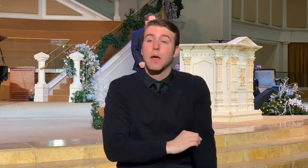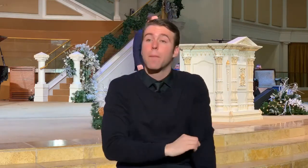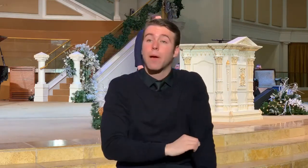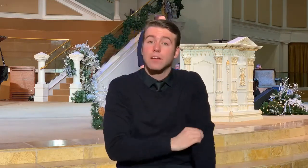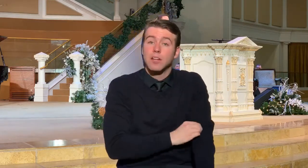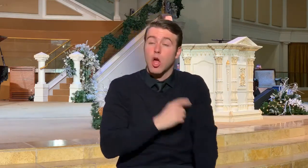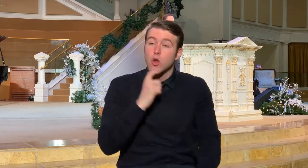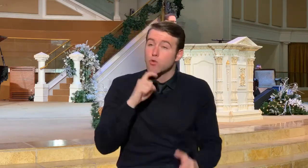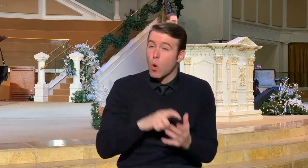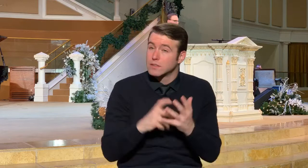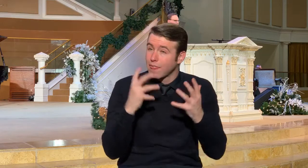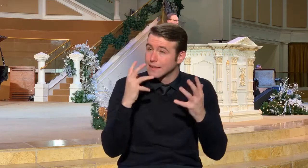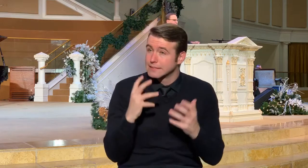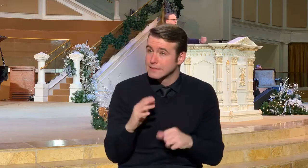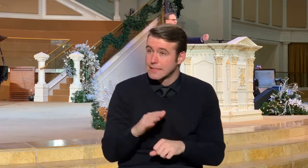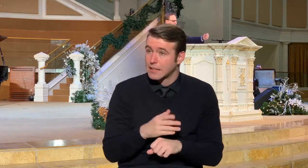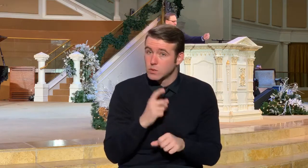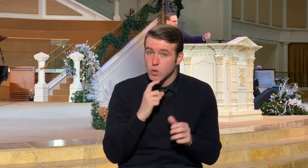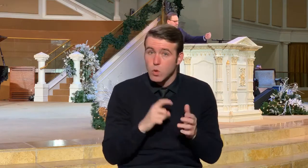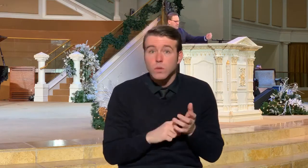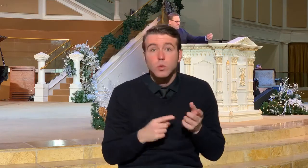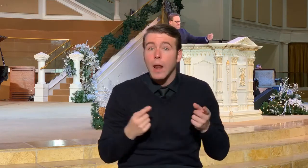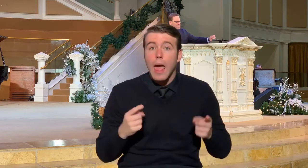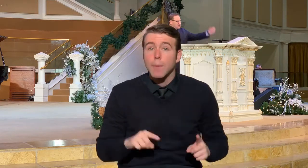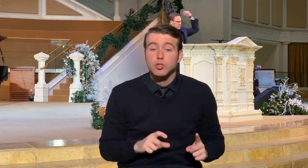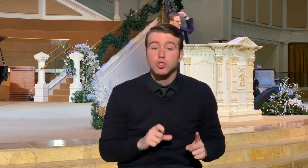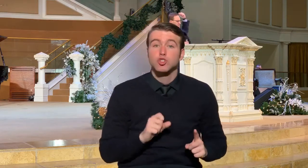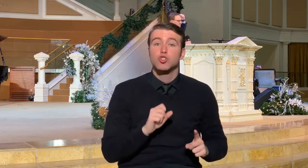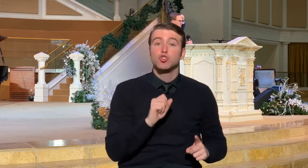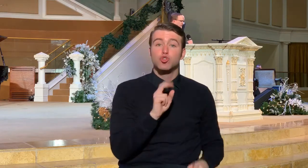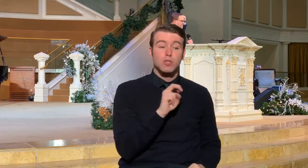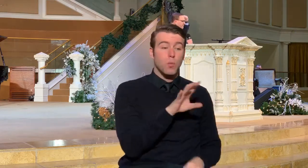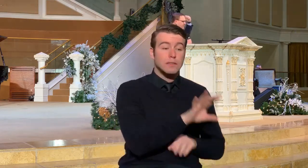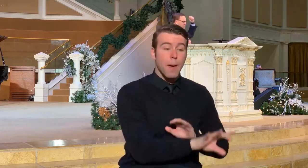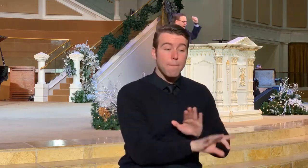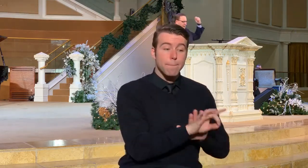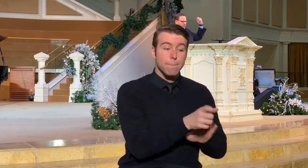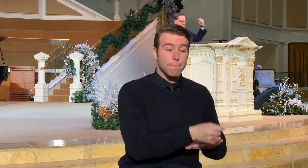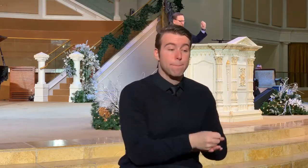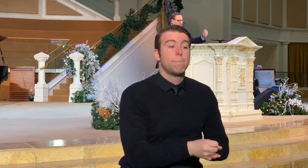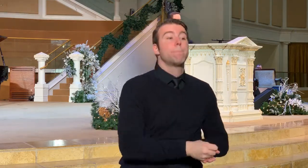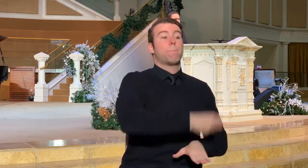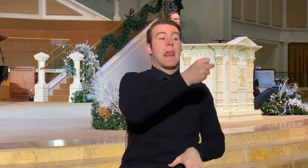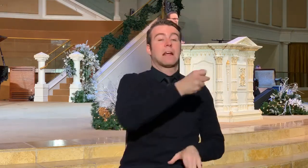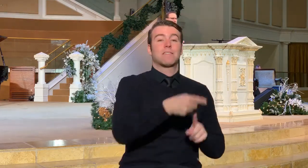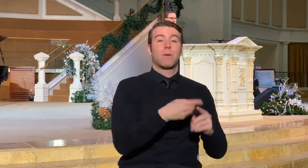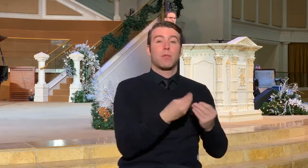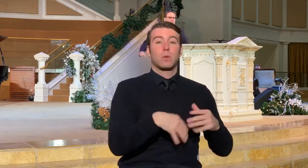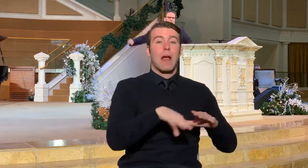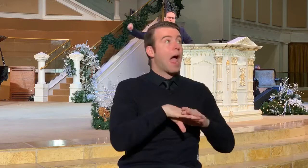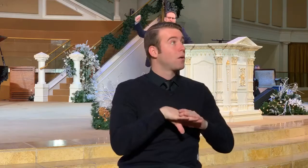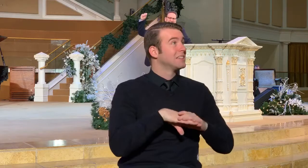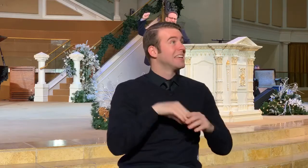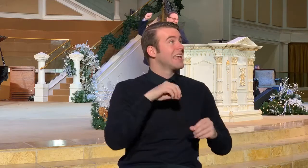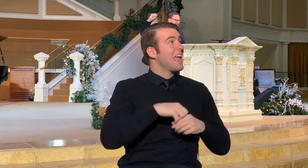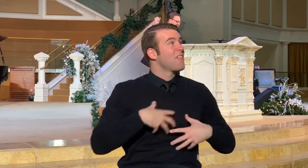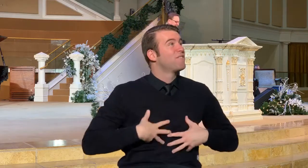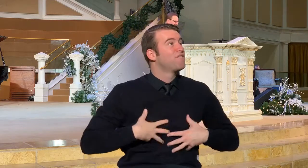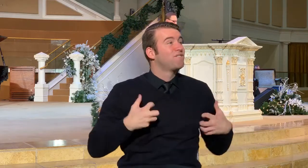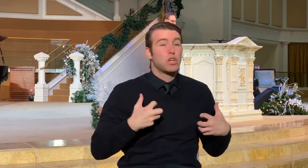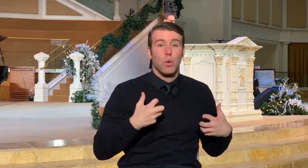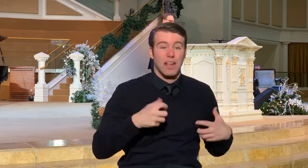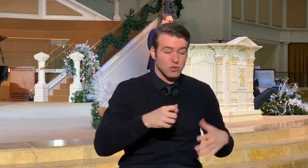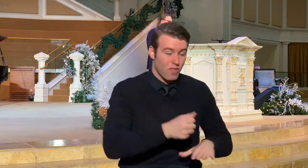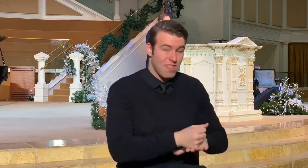song. She was plucked up from the ground in a fury. She was then